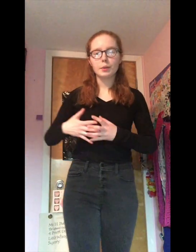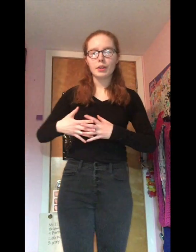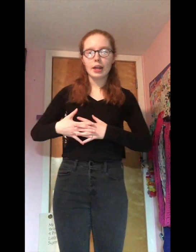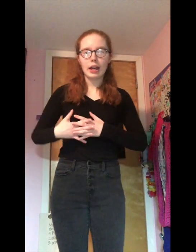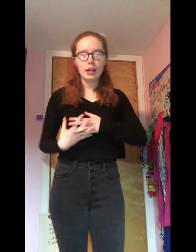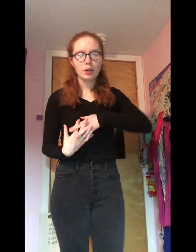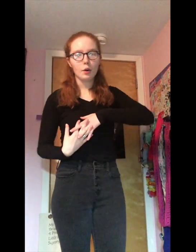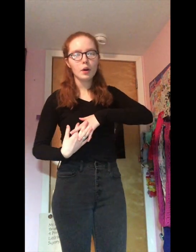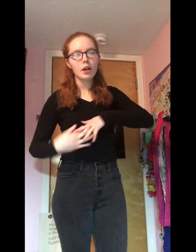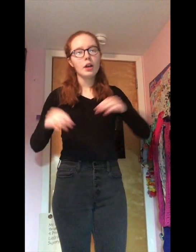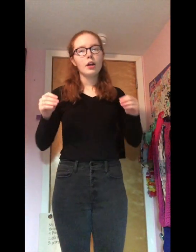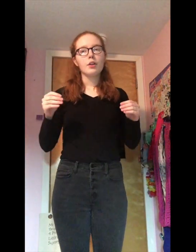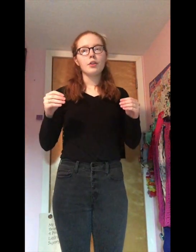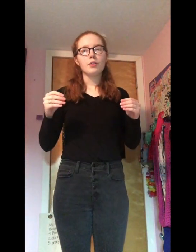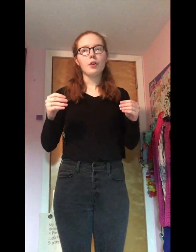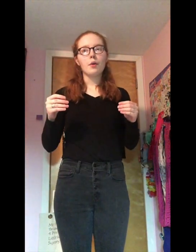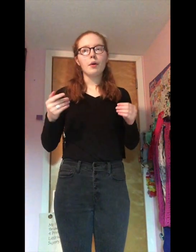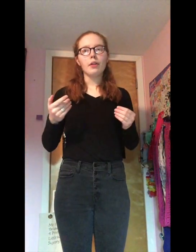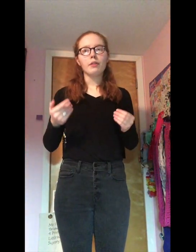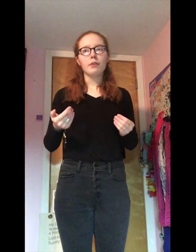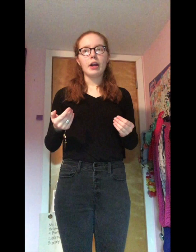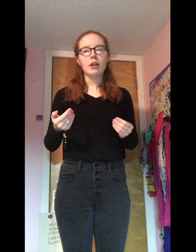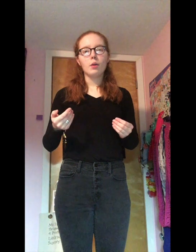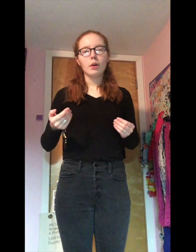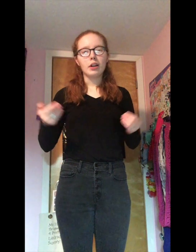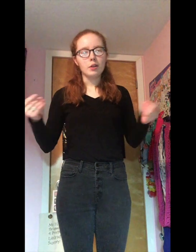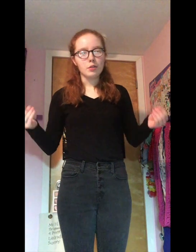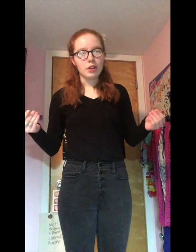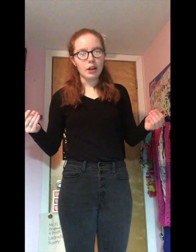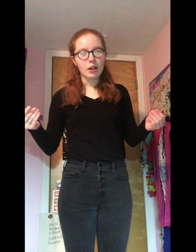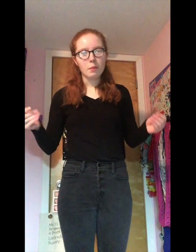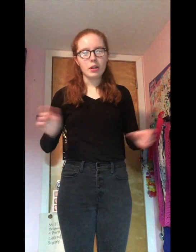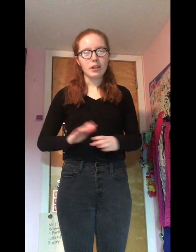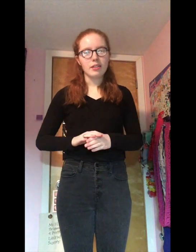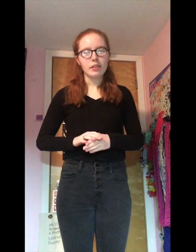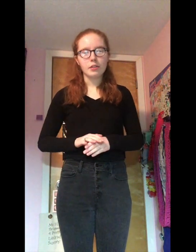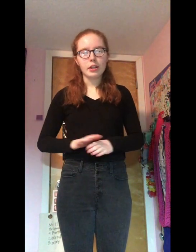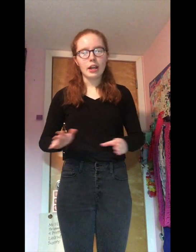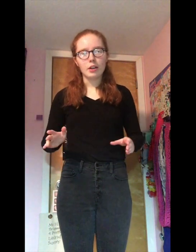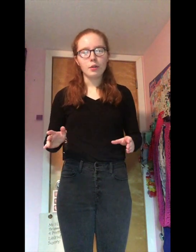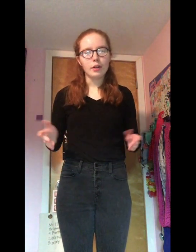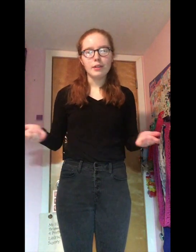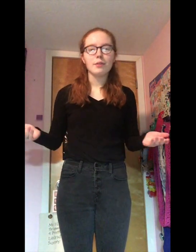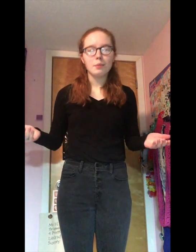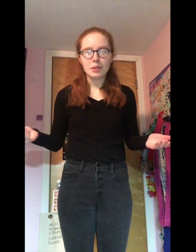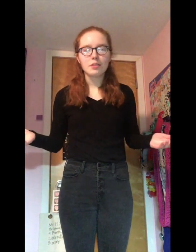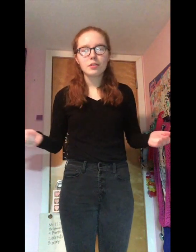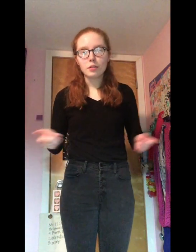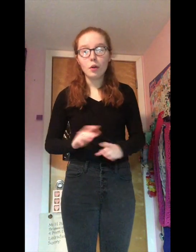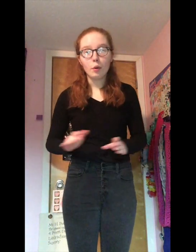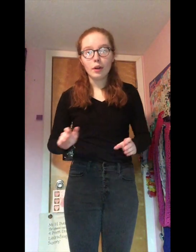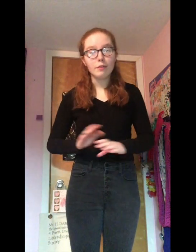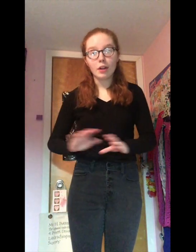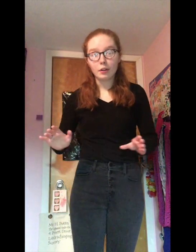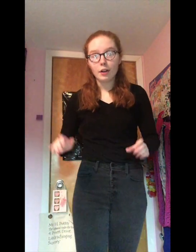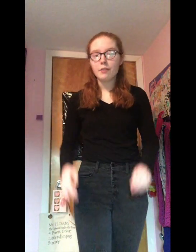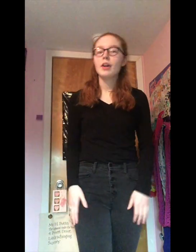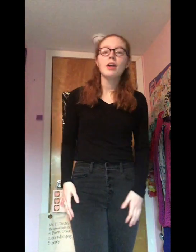with Ain't No. So for Ain't No, we're going to use none, because literally ain't no grave, it means no grave, none grave.